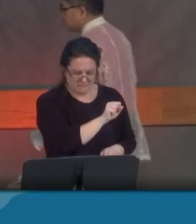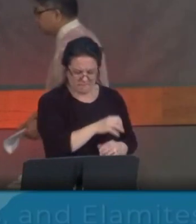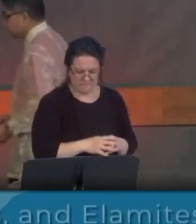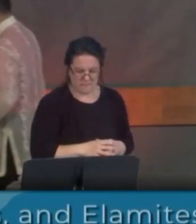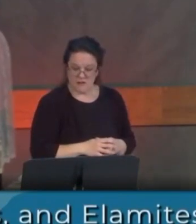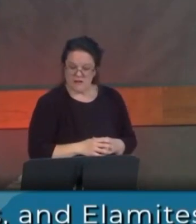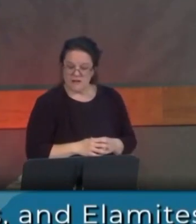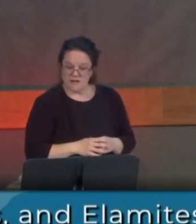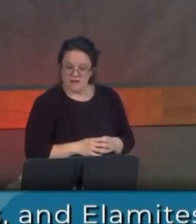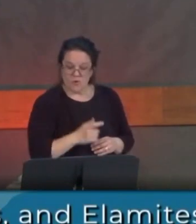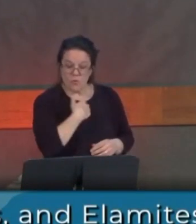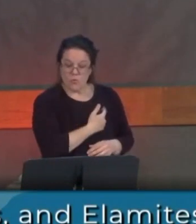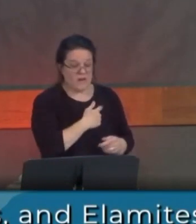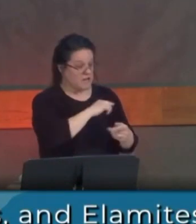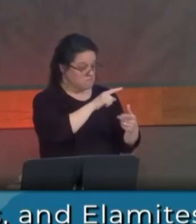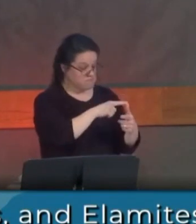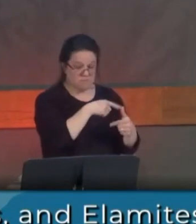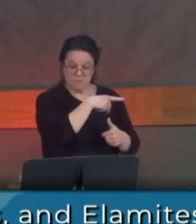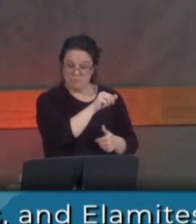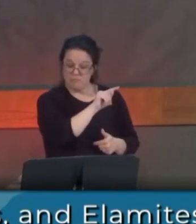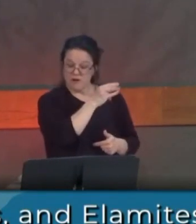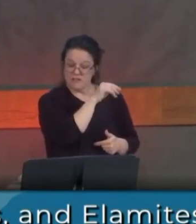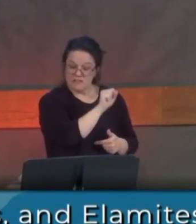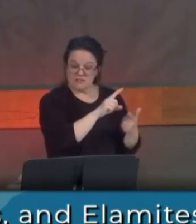it's ancient Greek, unfortunately.